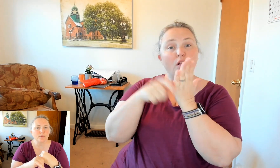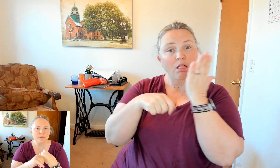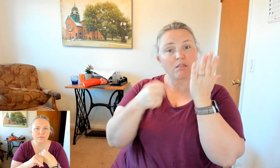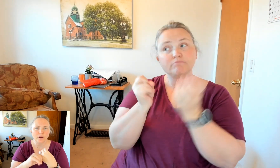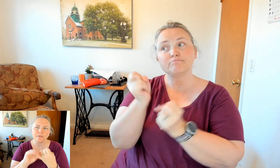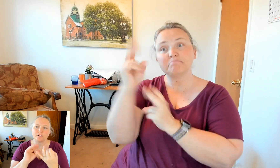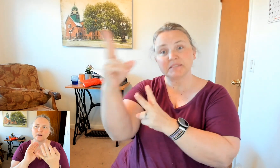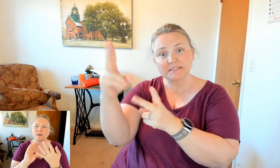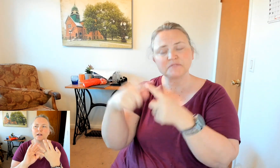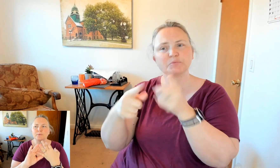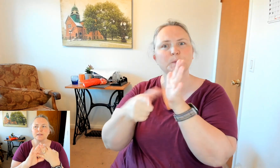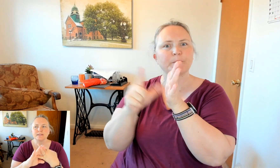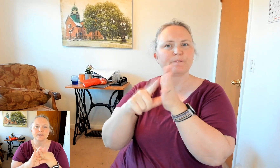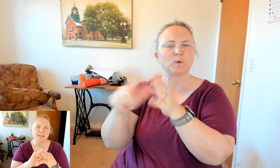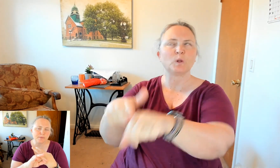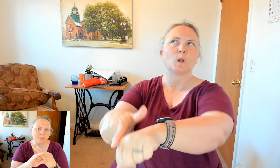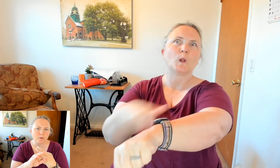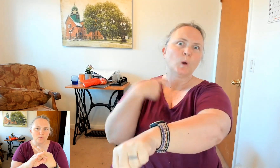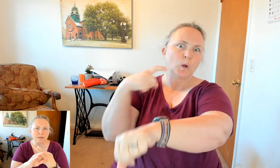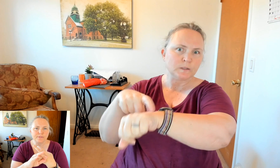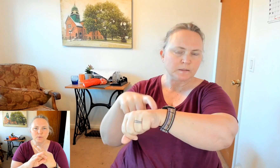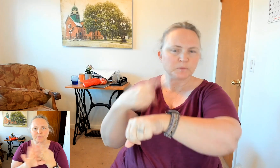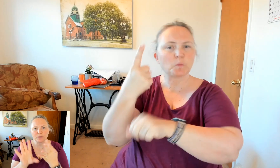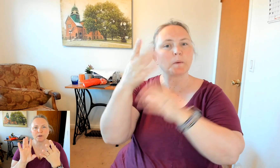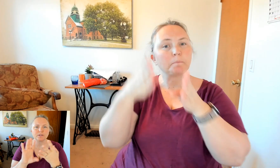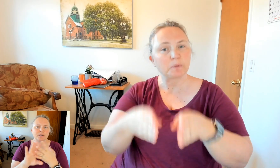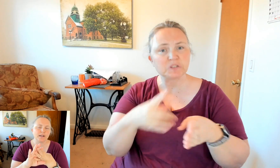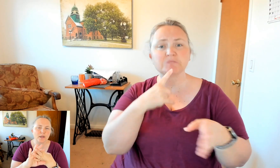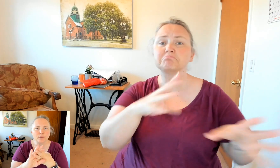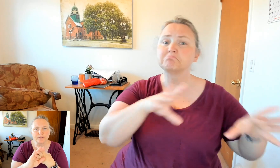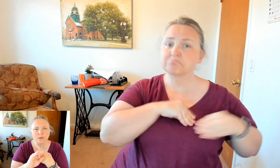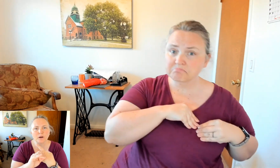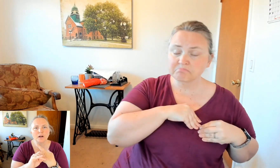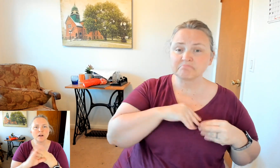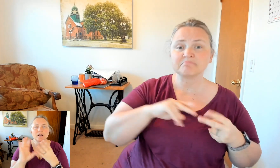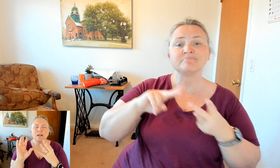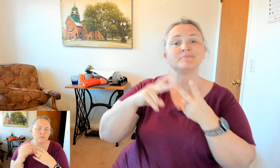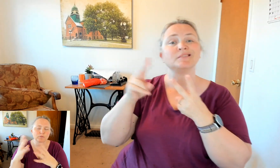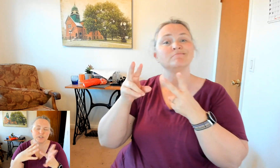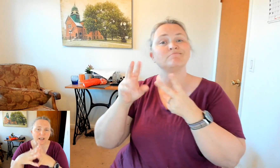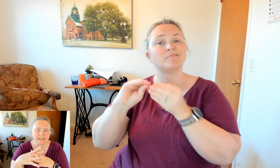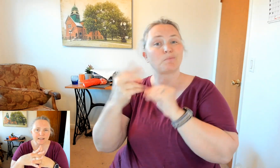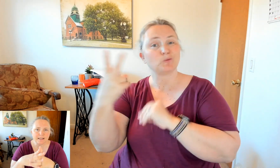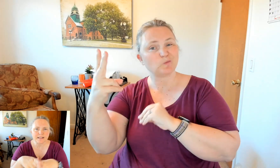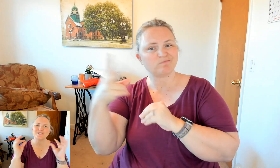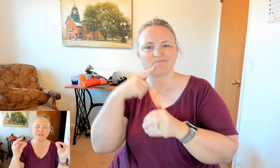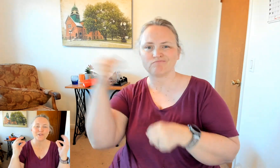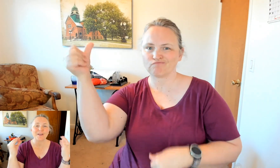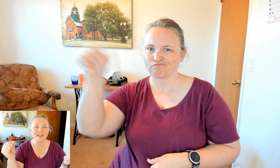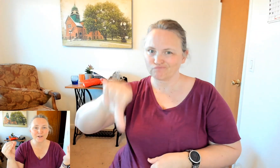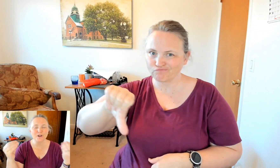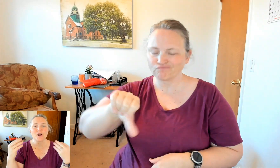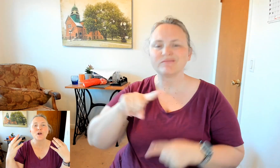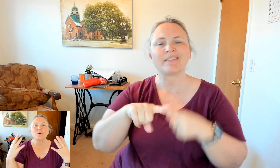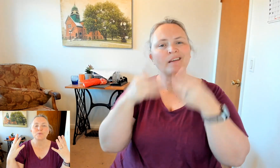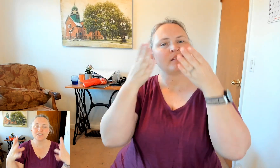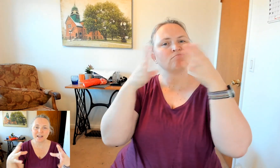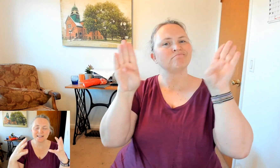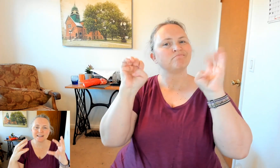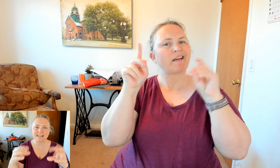been under review forever. It was accepted by one of the reviewers and another reviewer rejected it. The journal